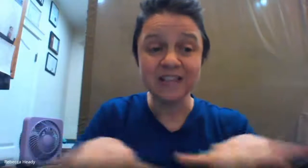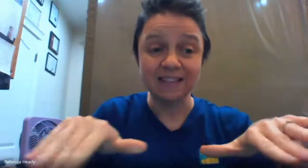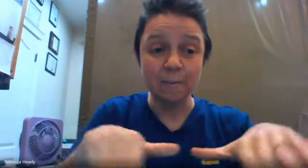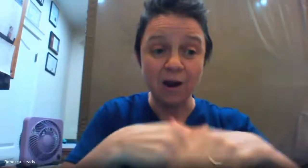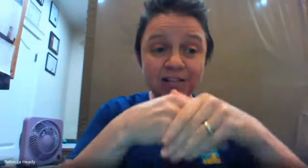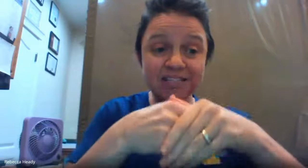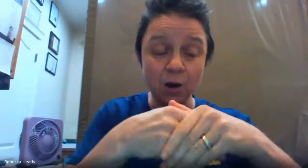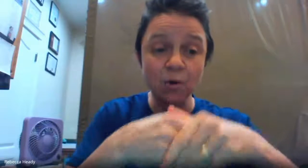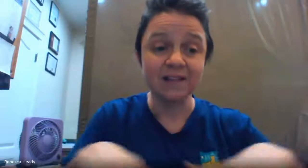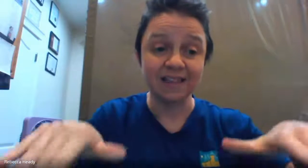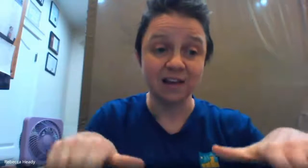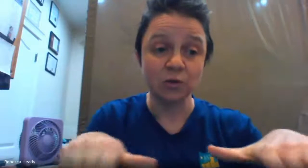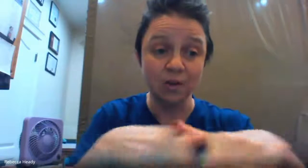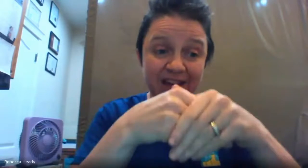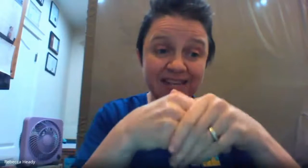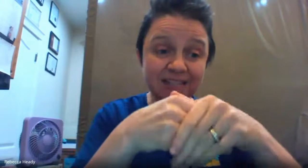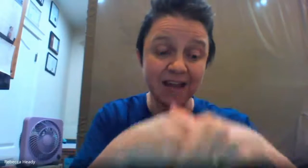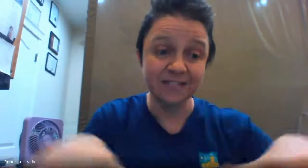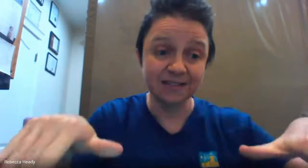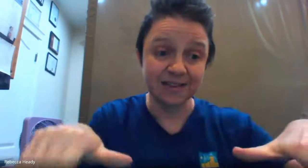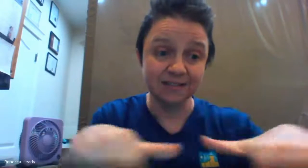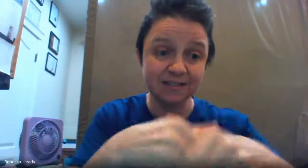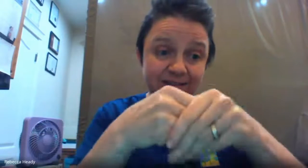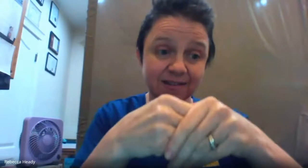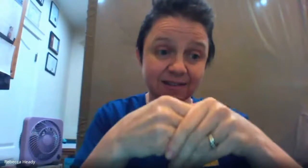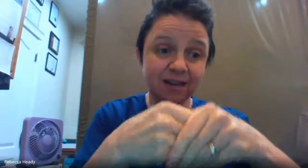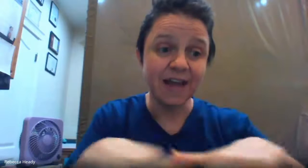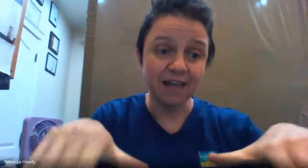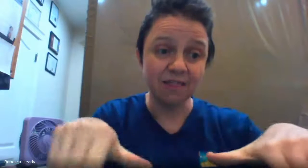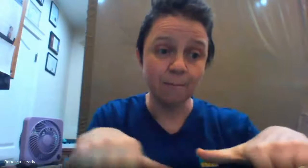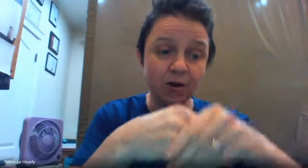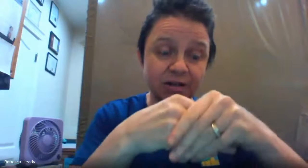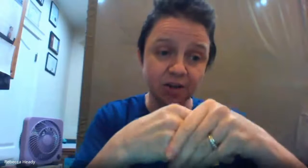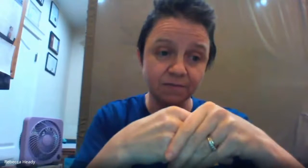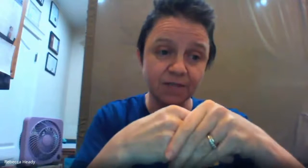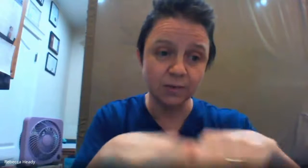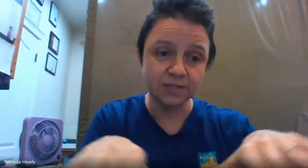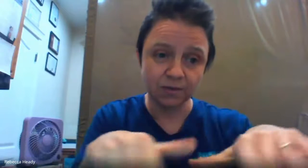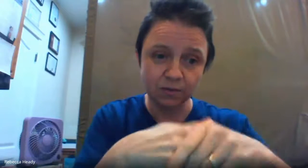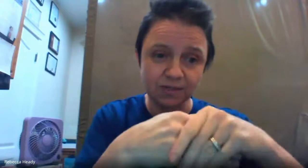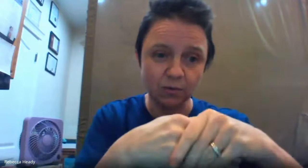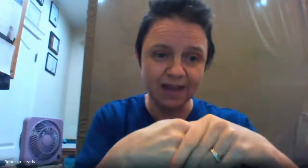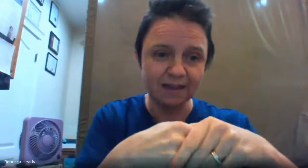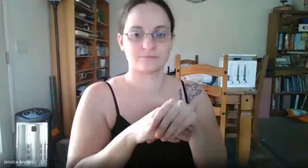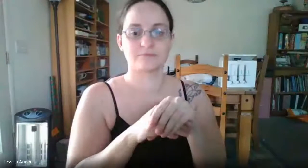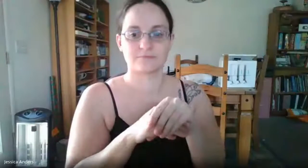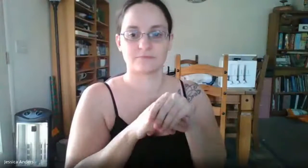marriage ceremony, like the actual event, I've seen this, like the marriage of so-and-so and so-and-so. Like, have you guys seen